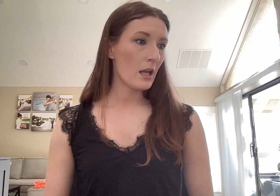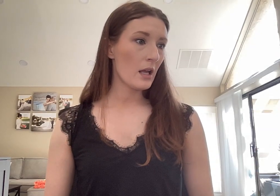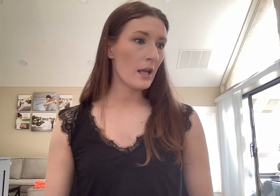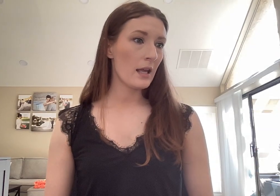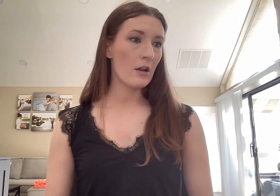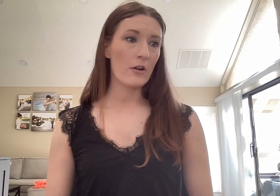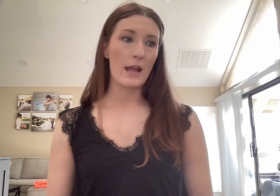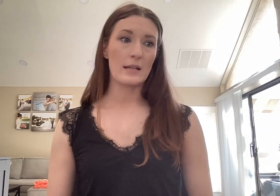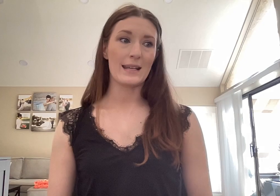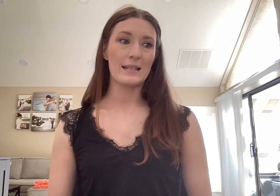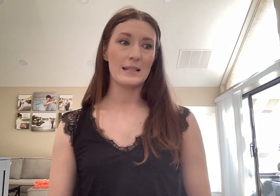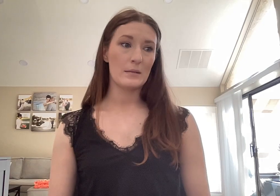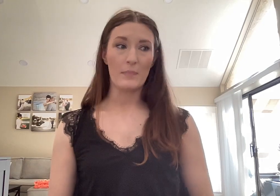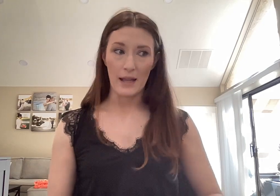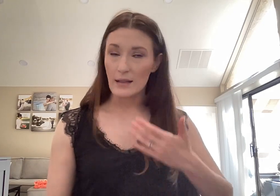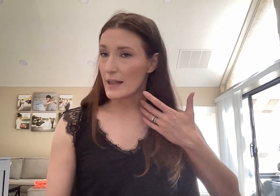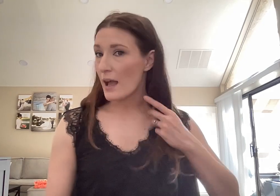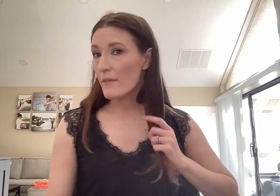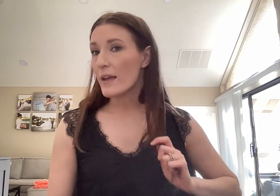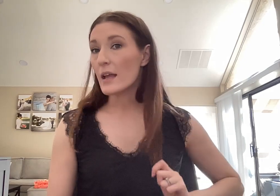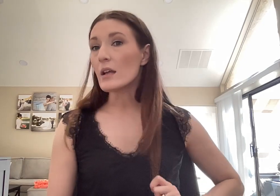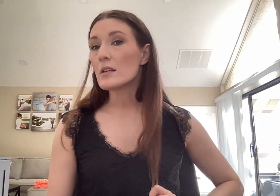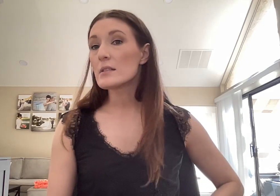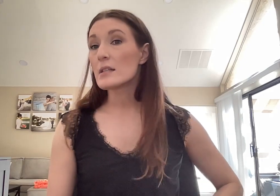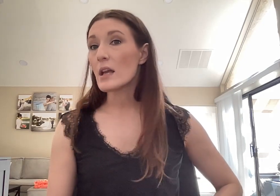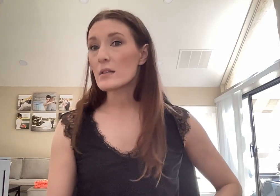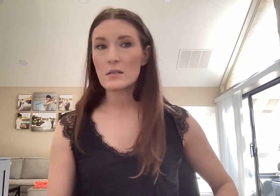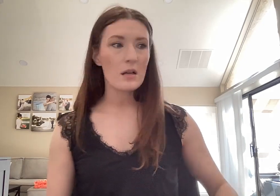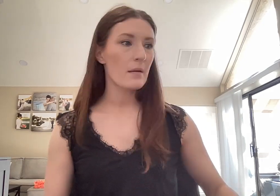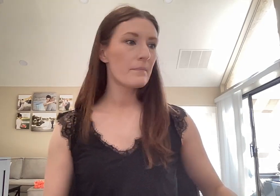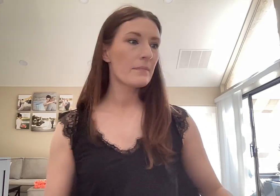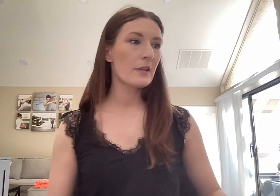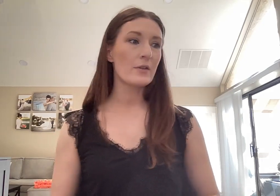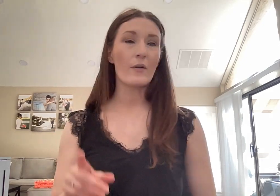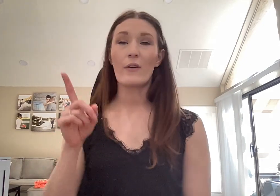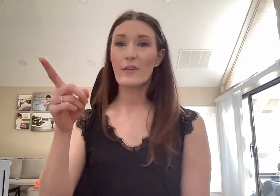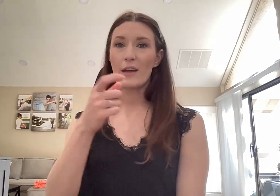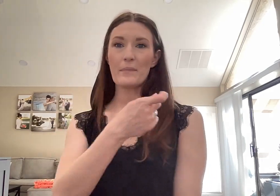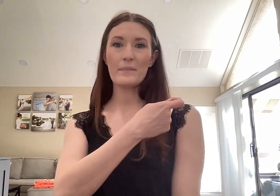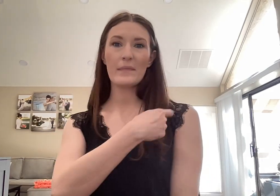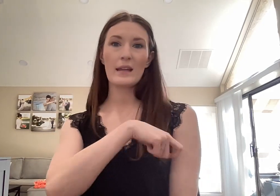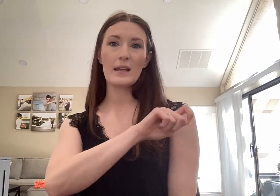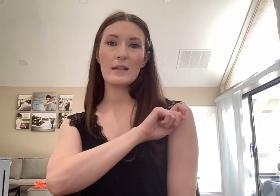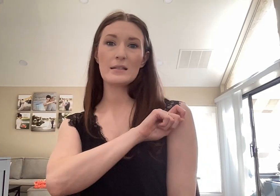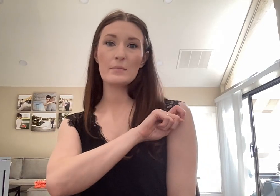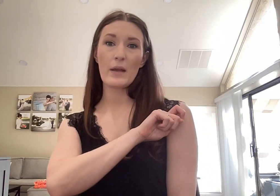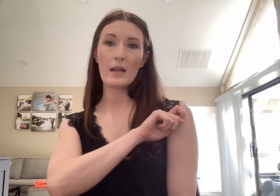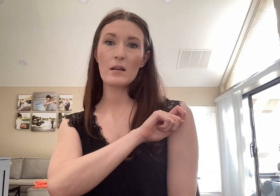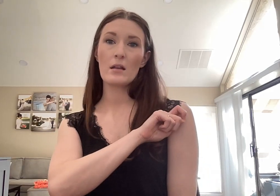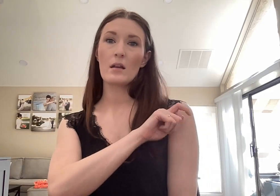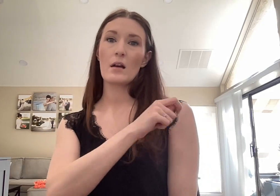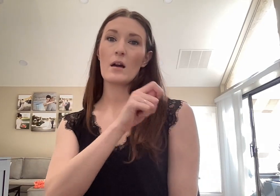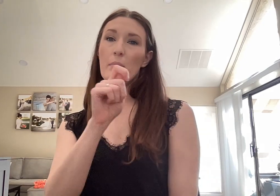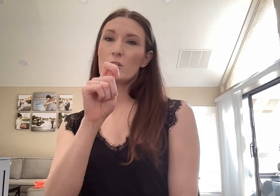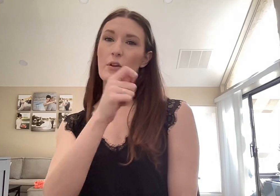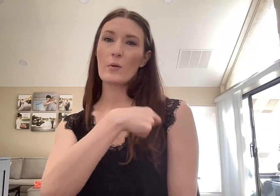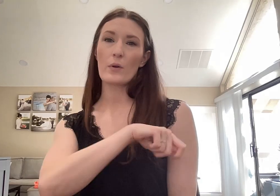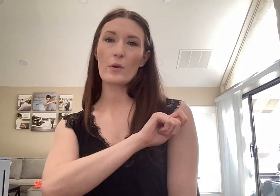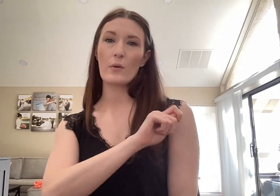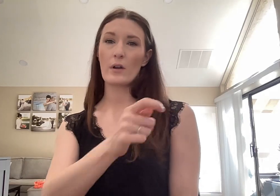working here and in Spain, they have a siesta. So over there in Spain, pinch your or your